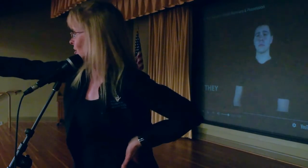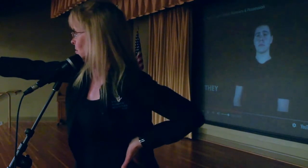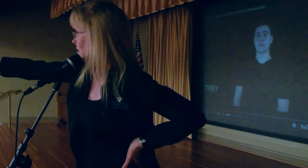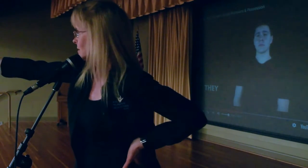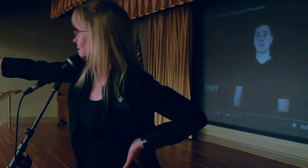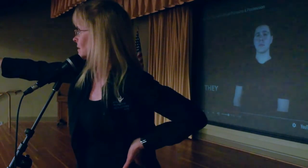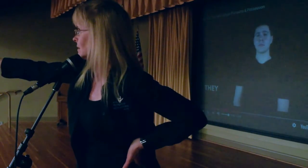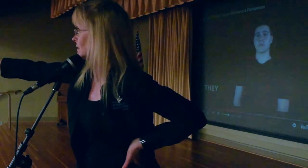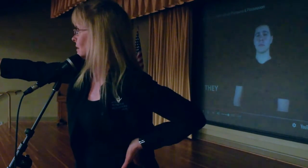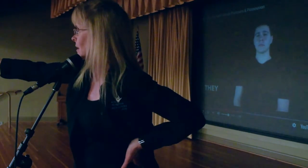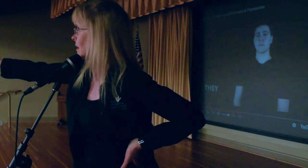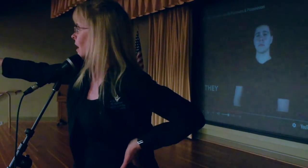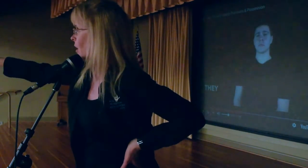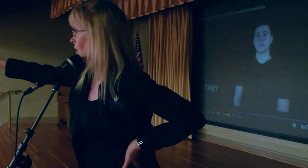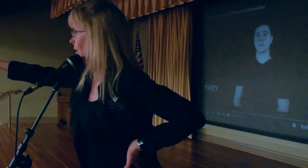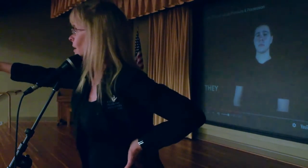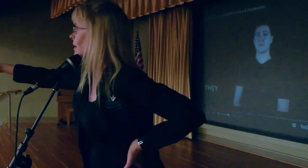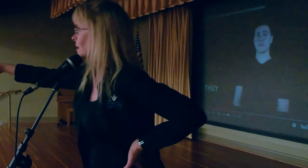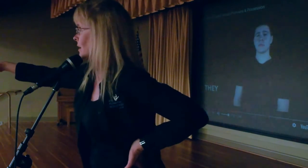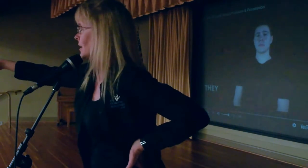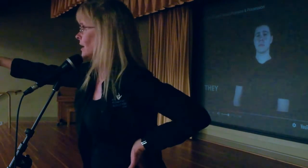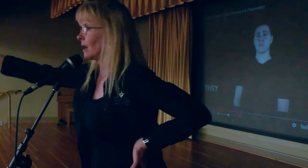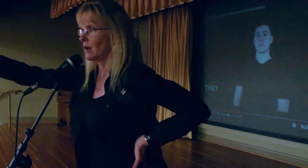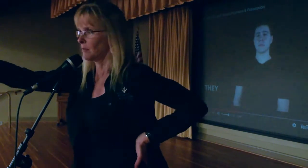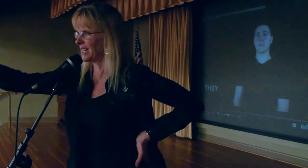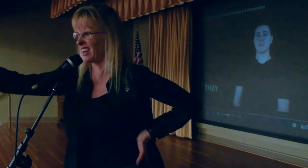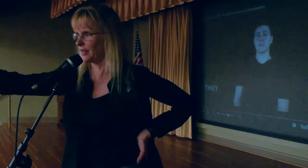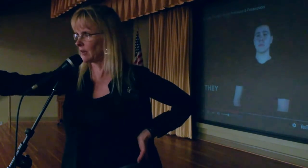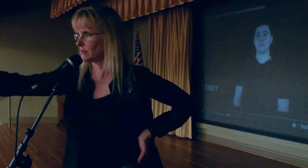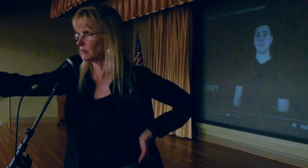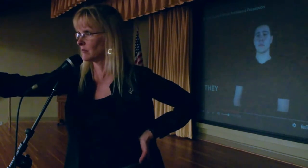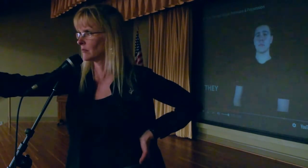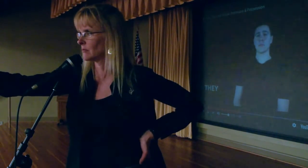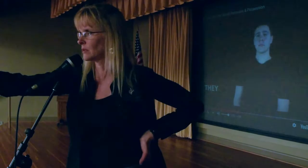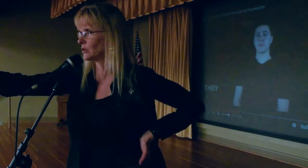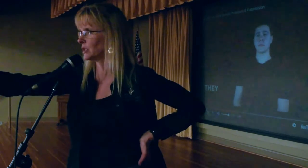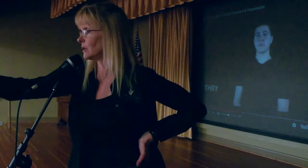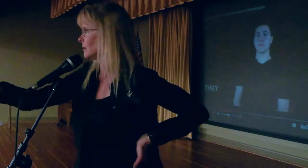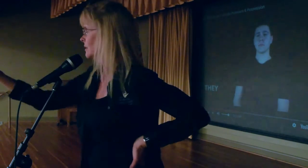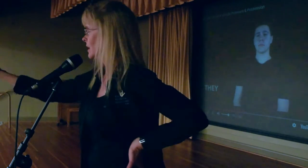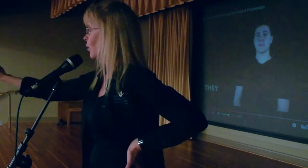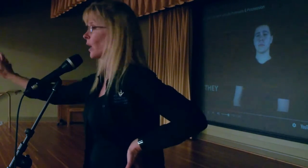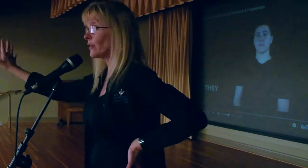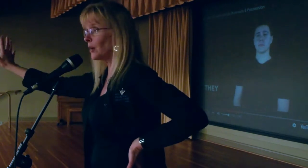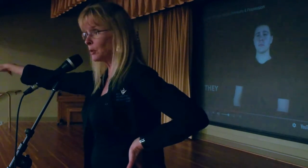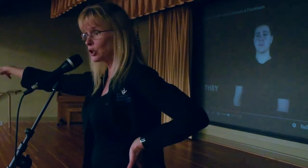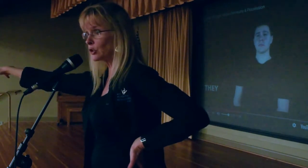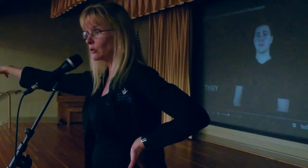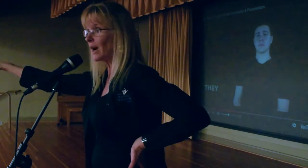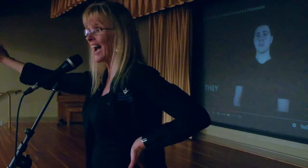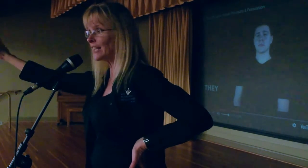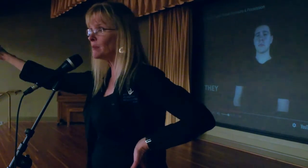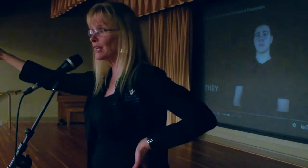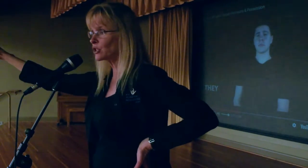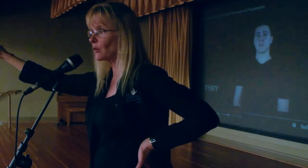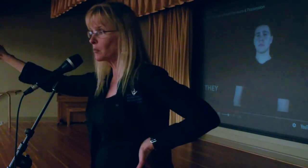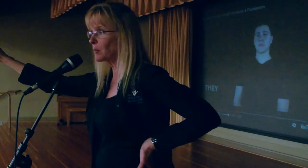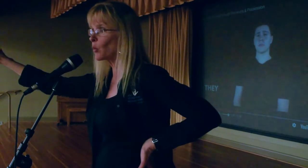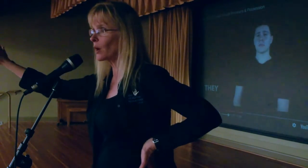them or, but not them. You see, wherever I put you, I need to make sure I remember where I